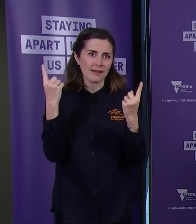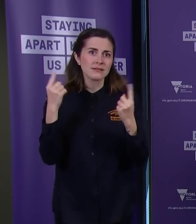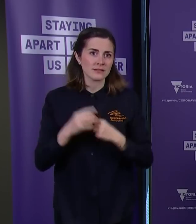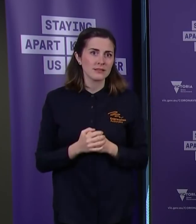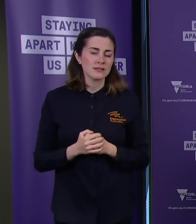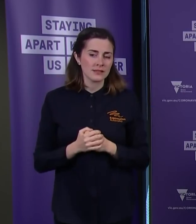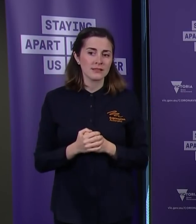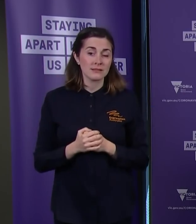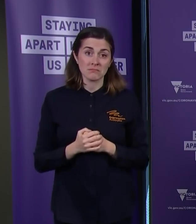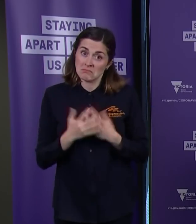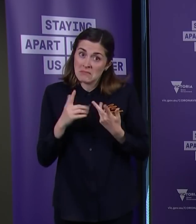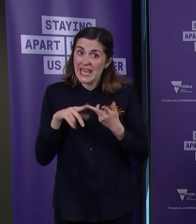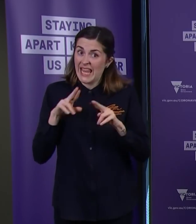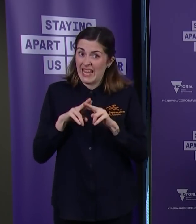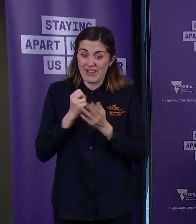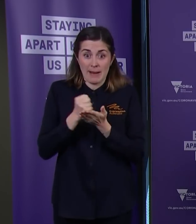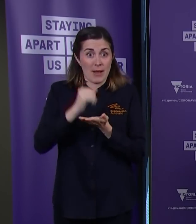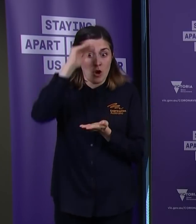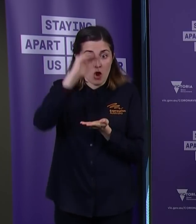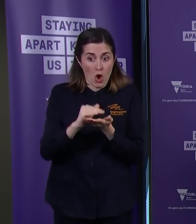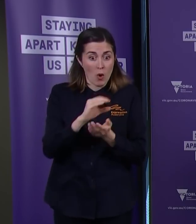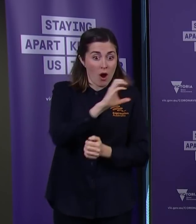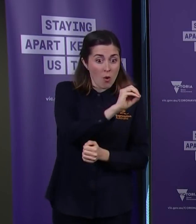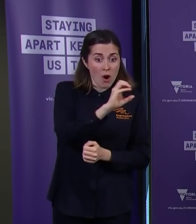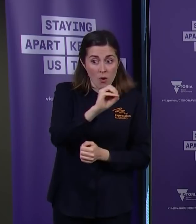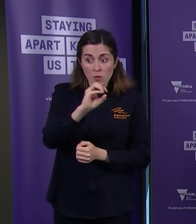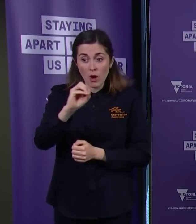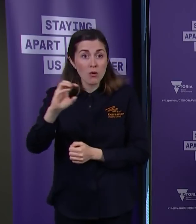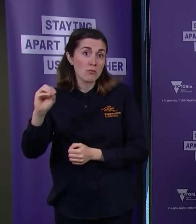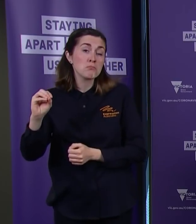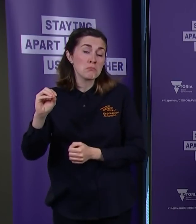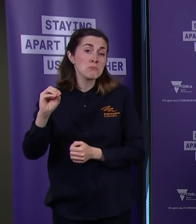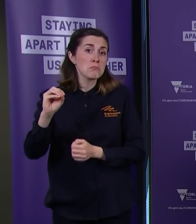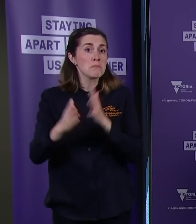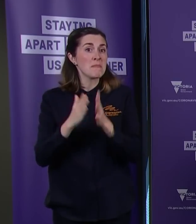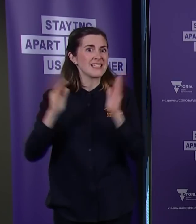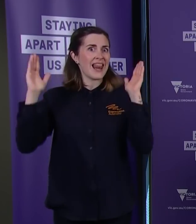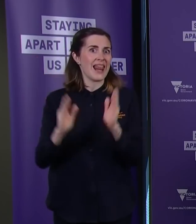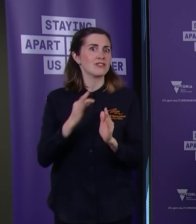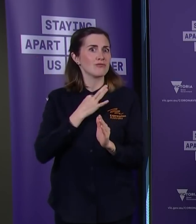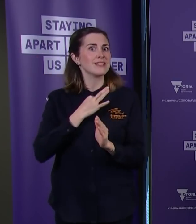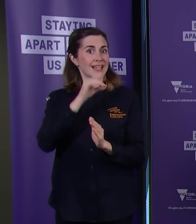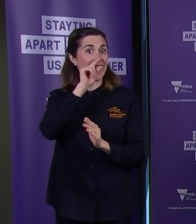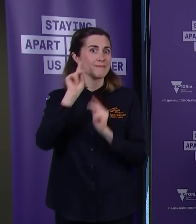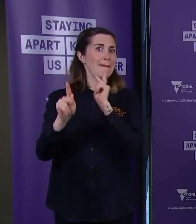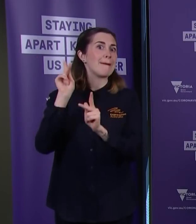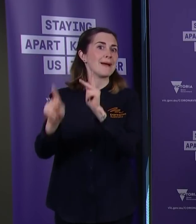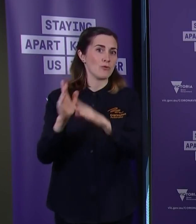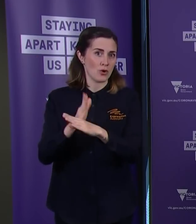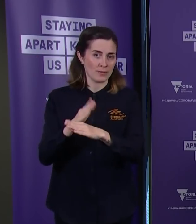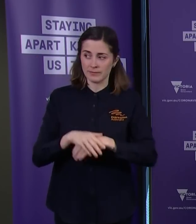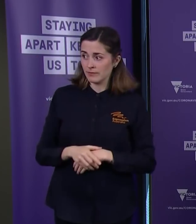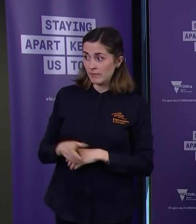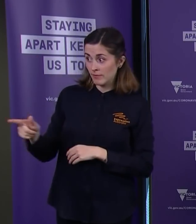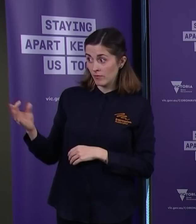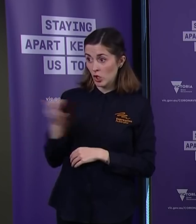low, then those risks become much, much less in the office space as well. Do you think it'll be a changed workforce until